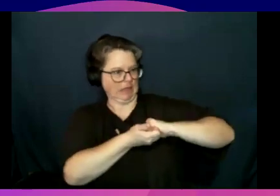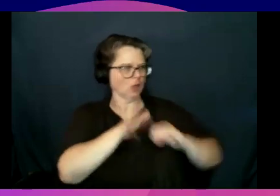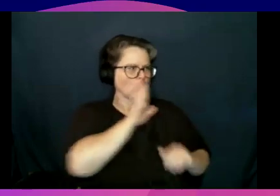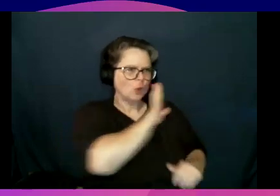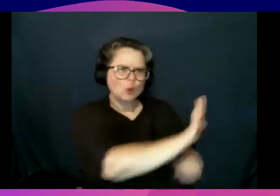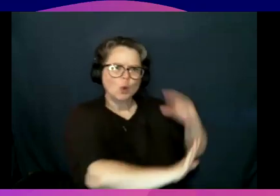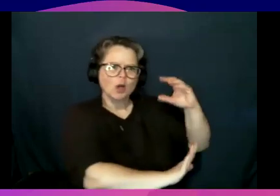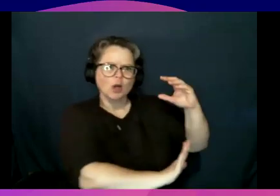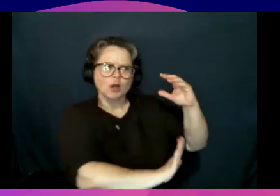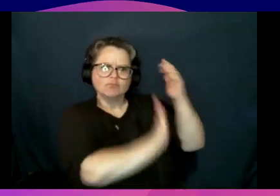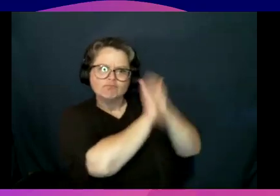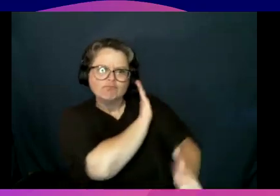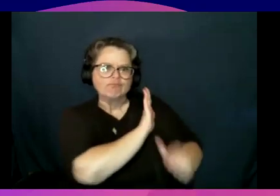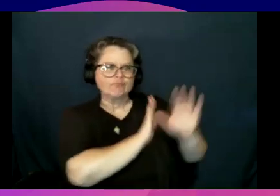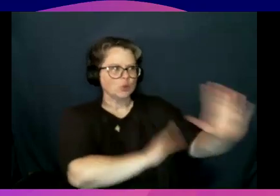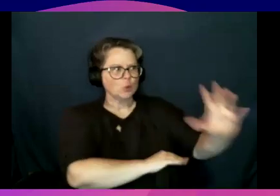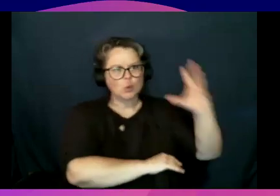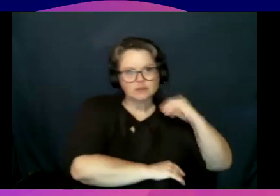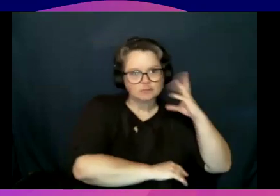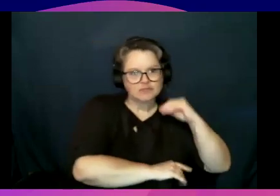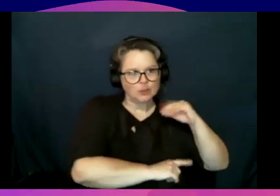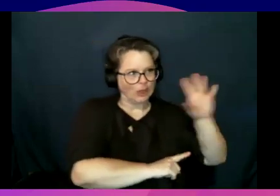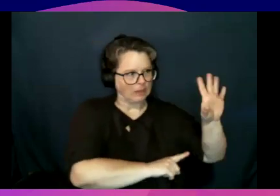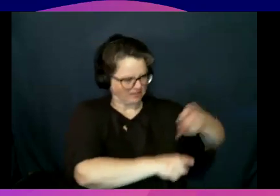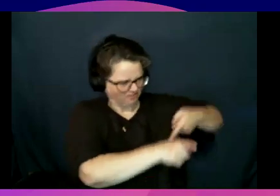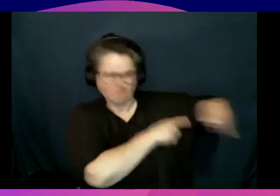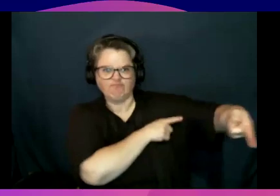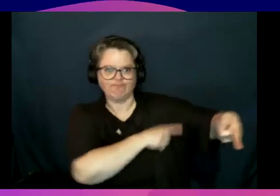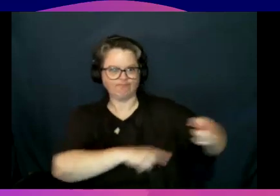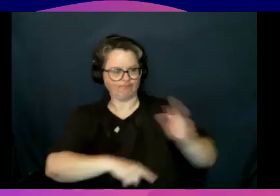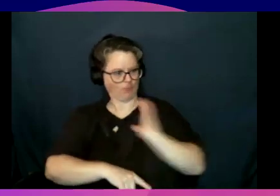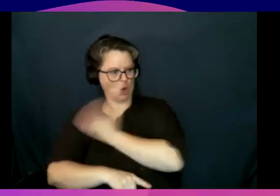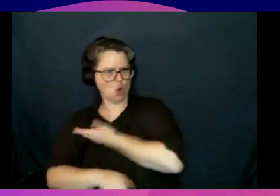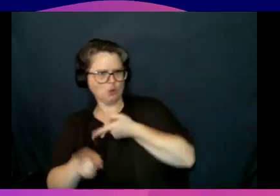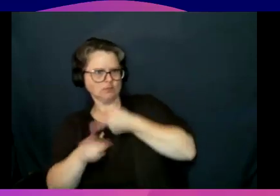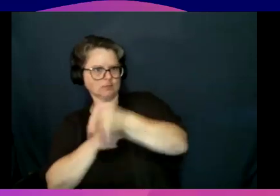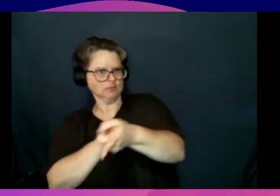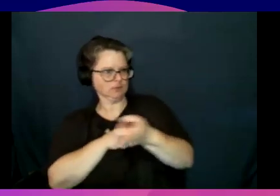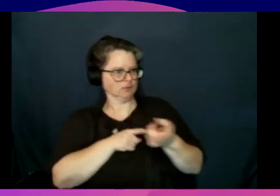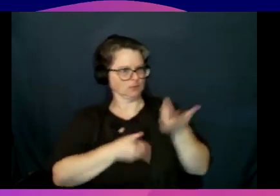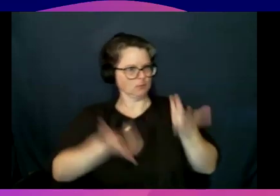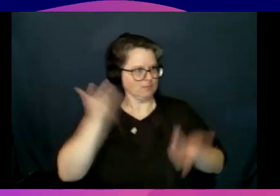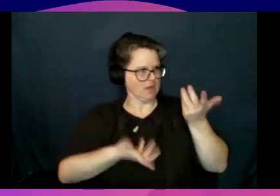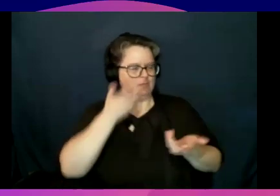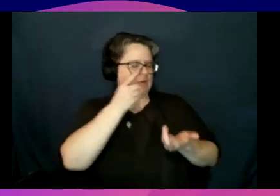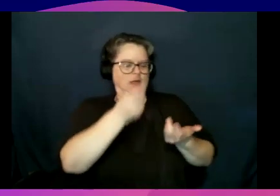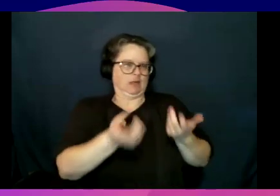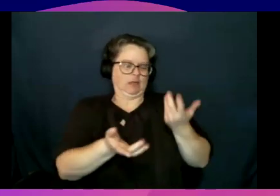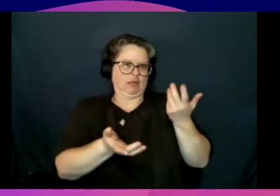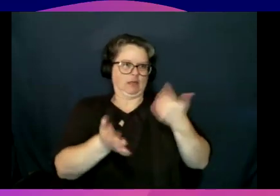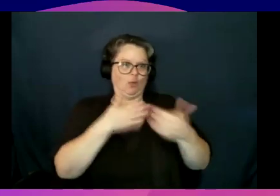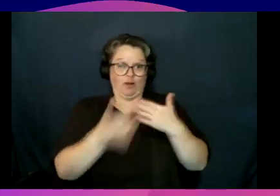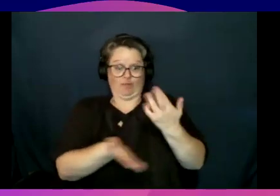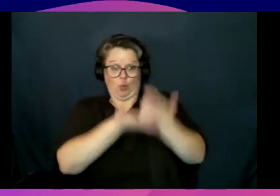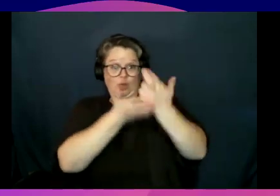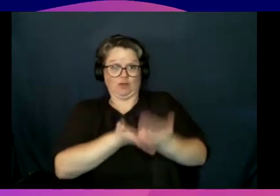really combine our areas of expertise and create something new. Maybe we do it jointly. Whatever it is, trying